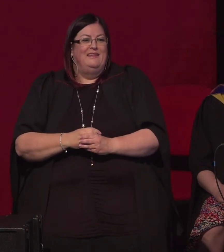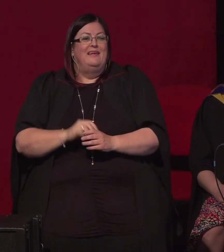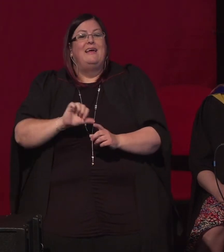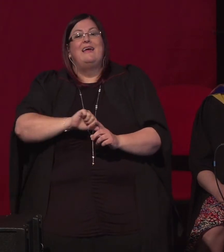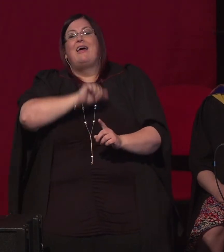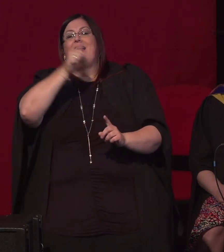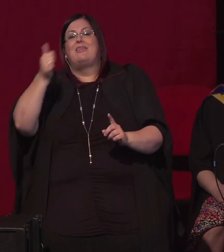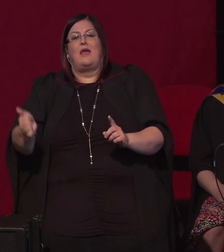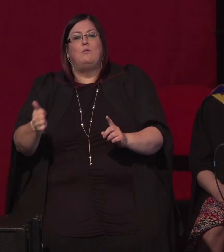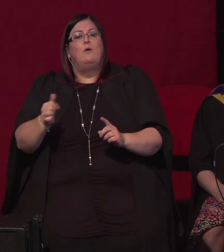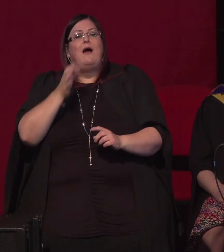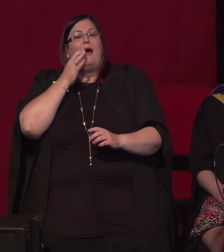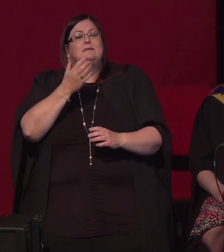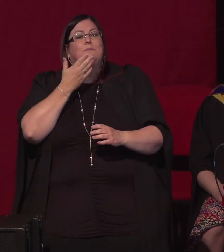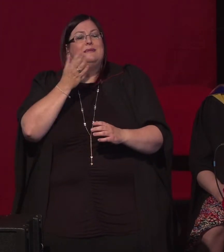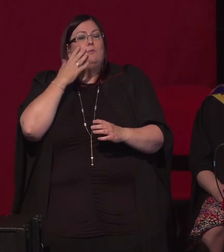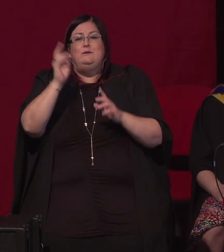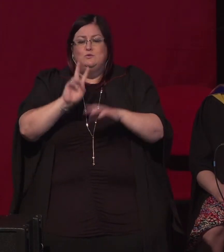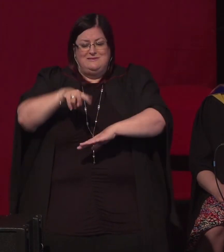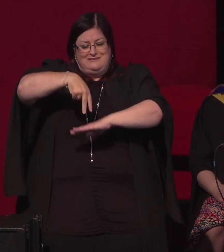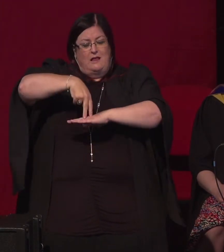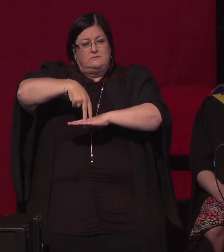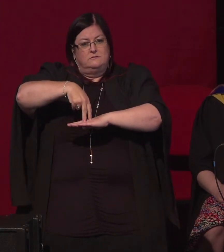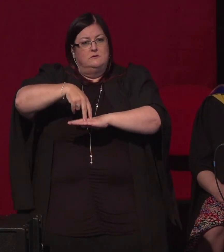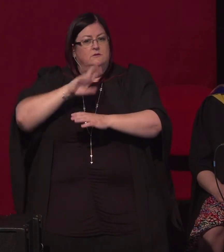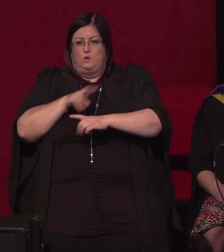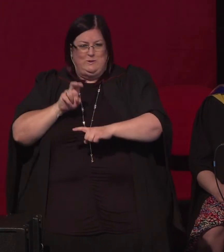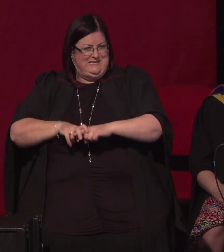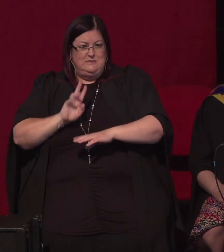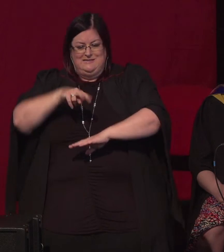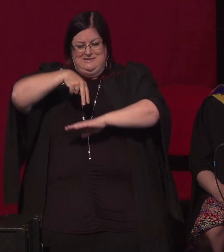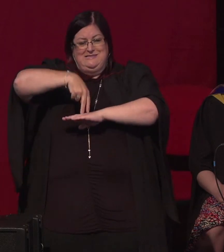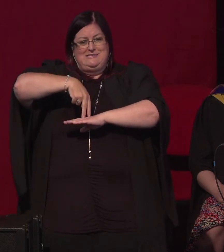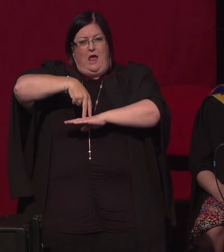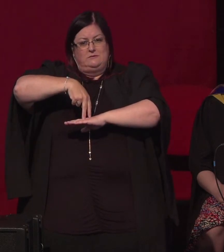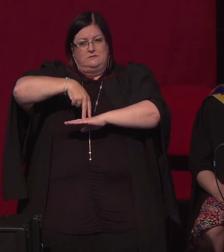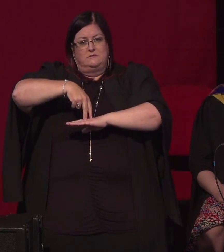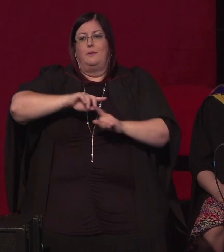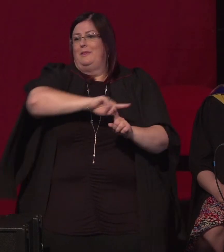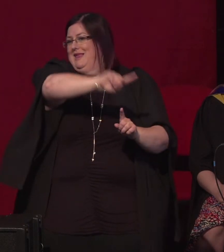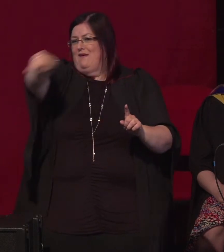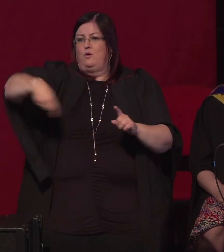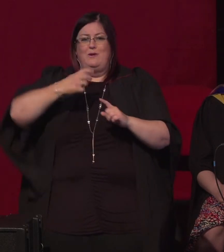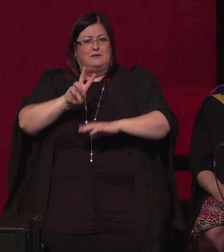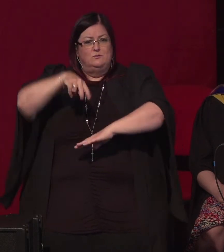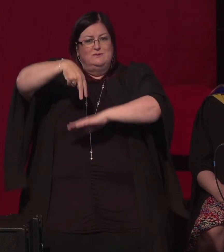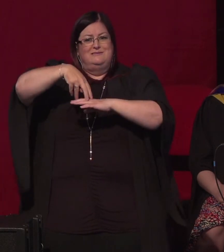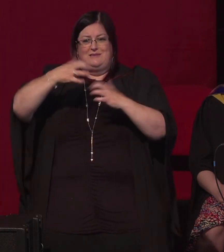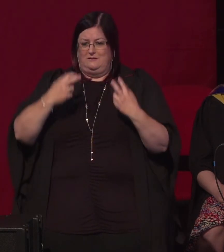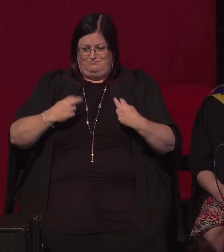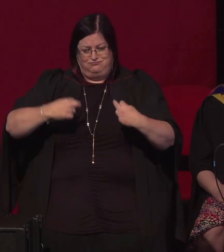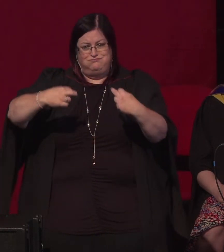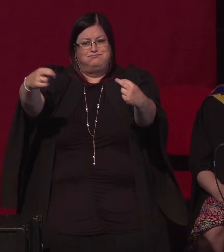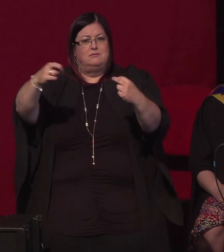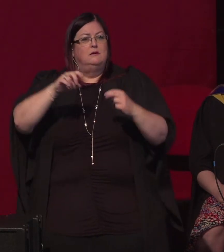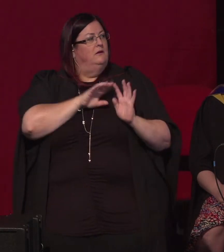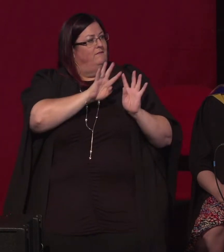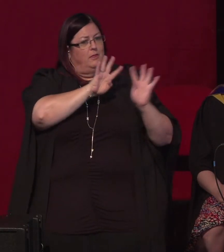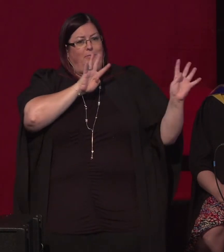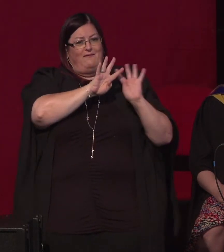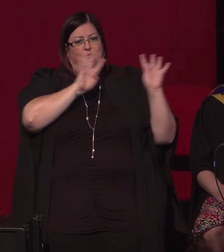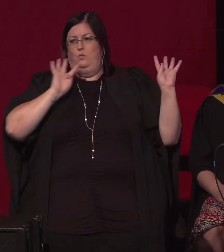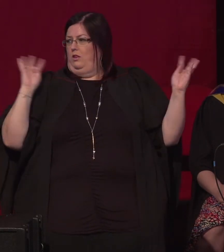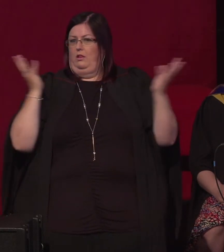Afterwards, we ask graduates to please remain standing and everyone else to stand as the platform party leaves the